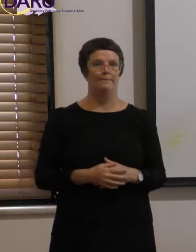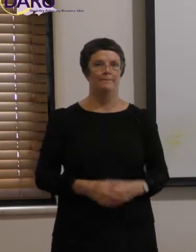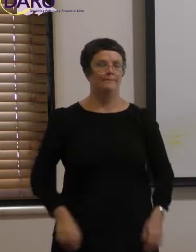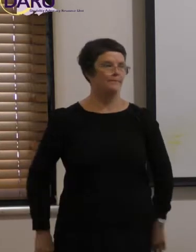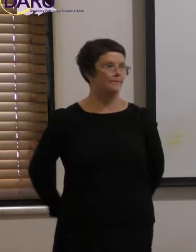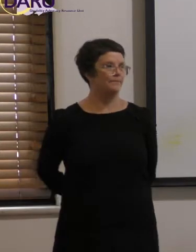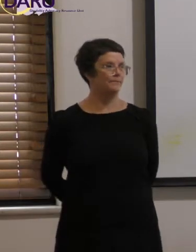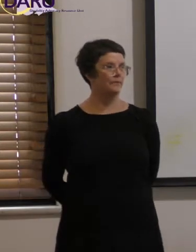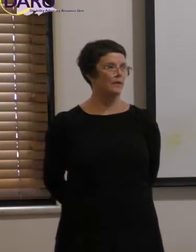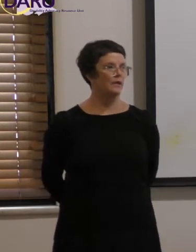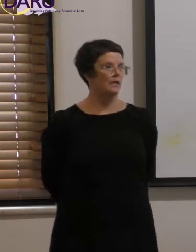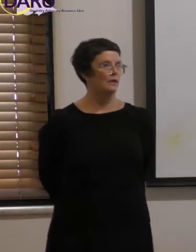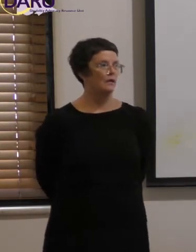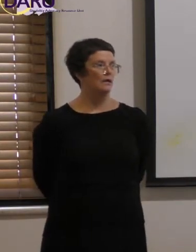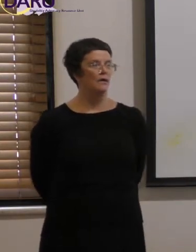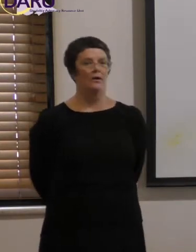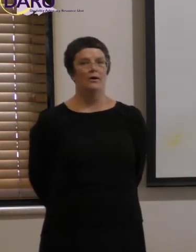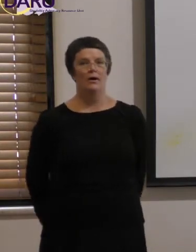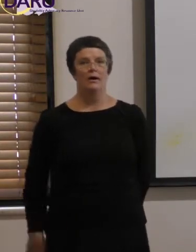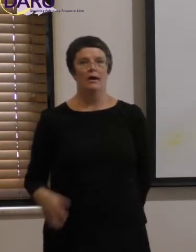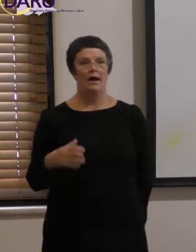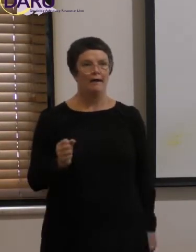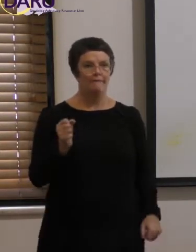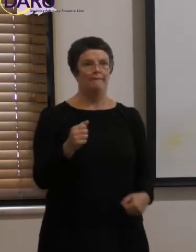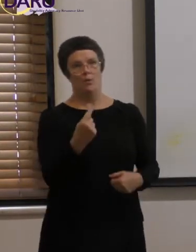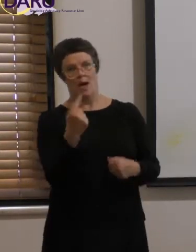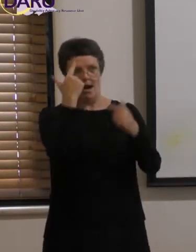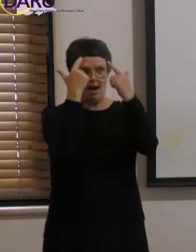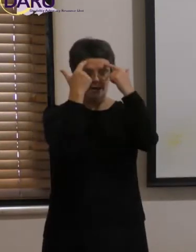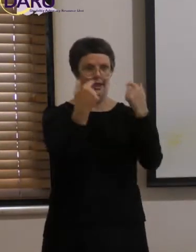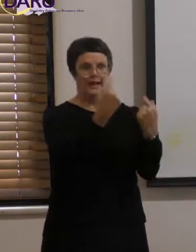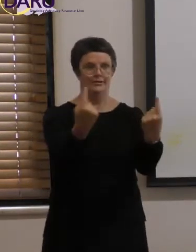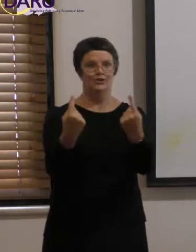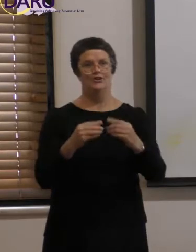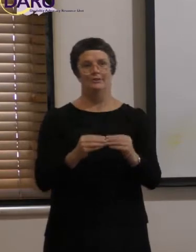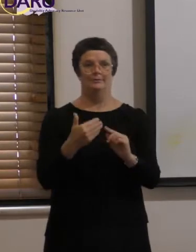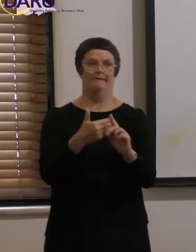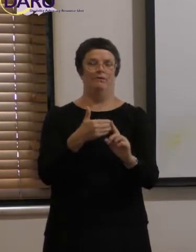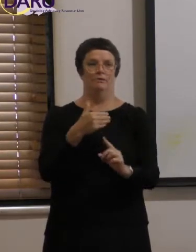You've got to at least come up with one idea each, or you can't have morning tea or whatever's next.